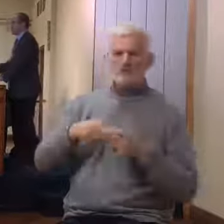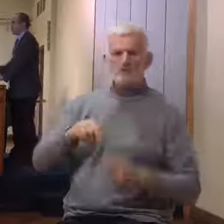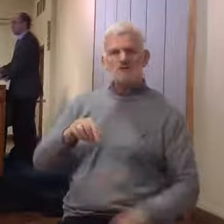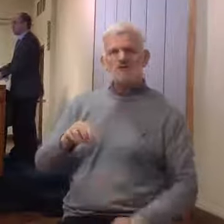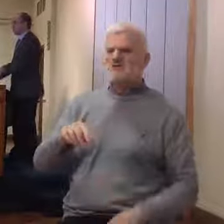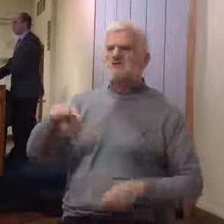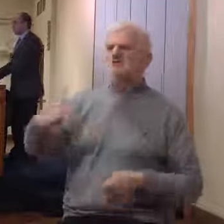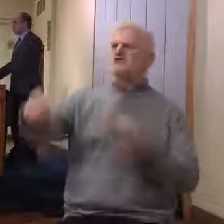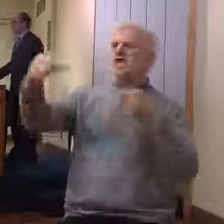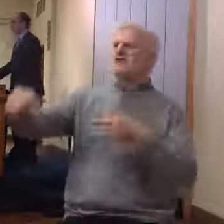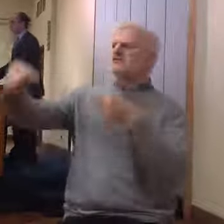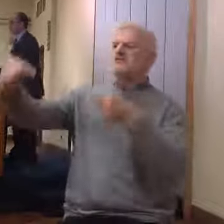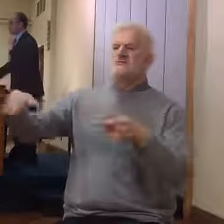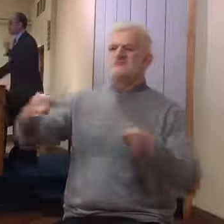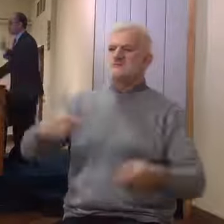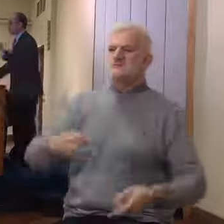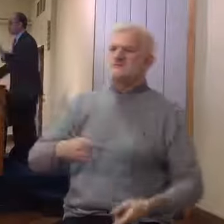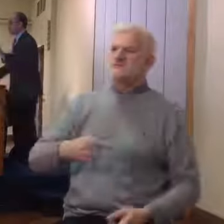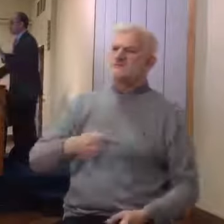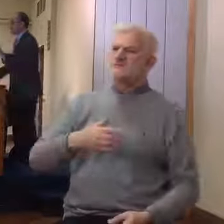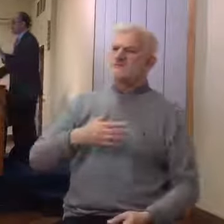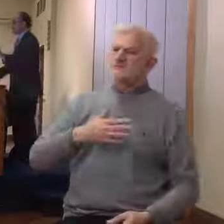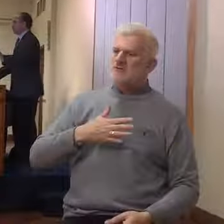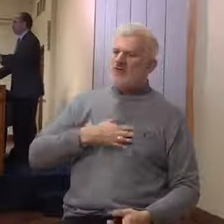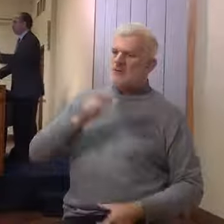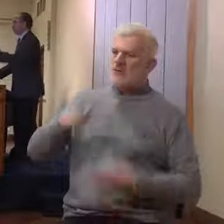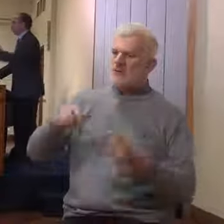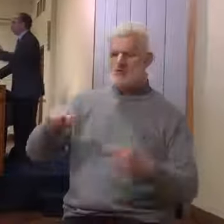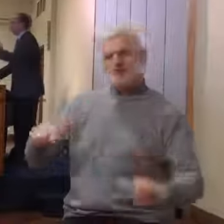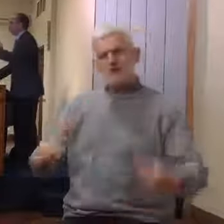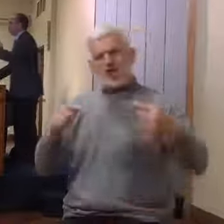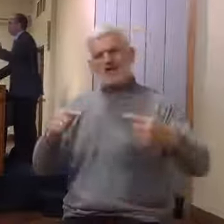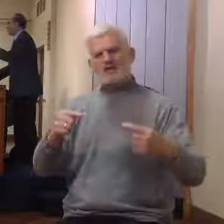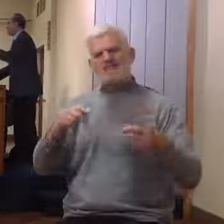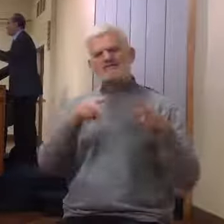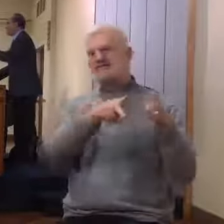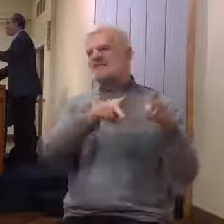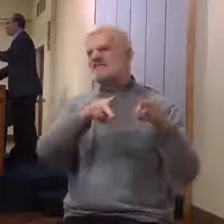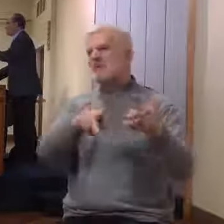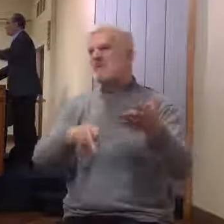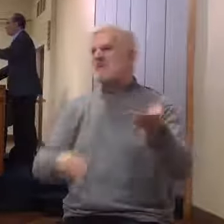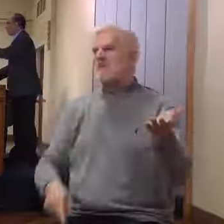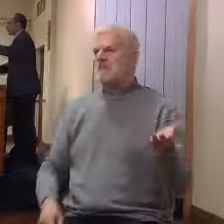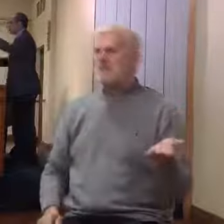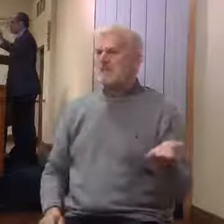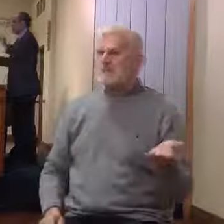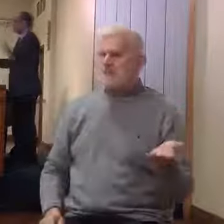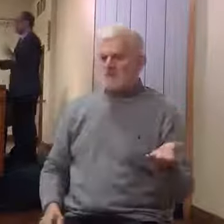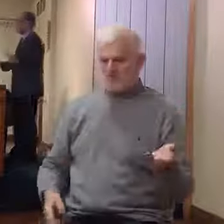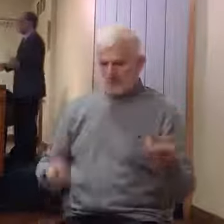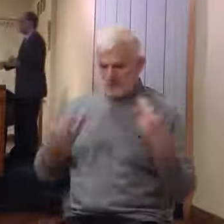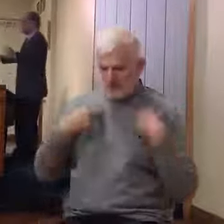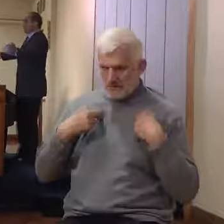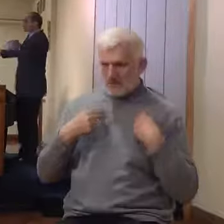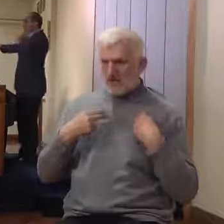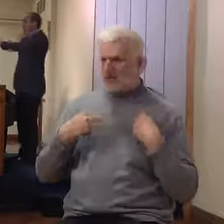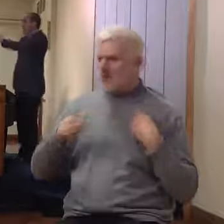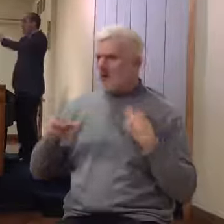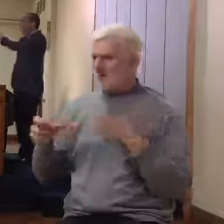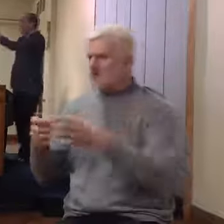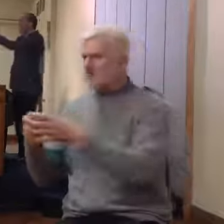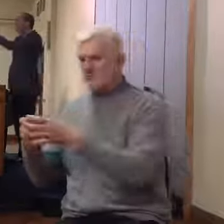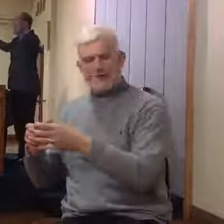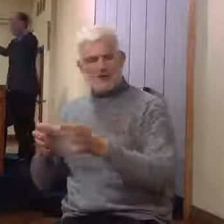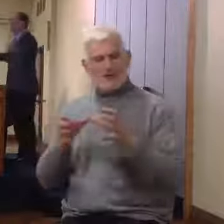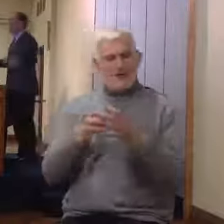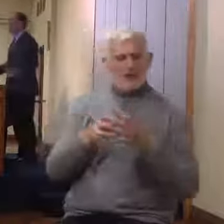We celebrate the anti-system people. We celebrate the non-conformist rebels. You, these are